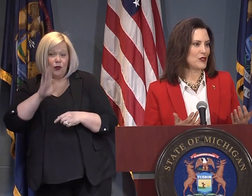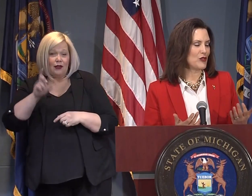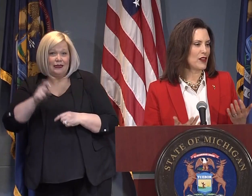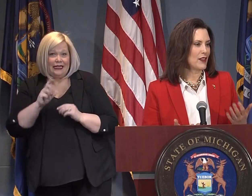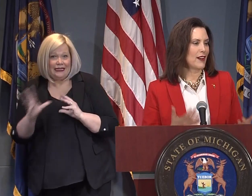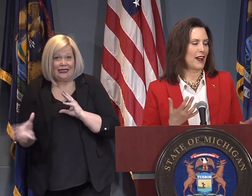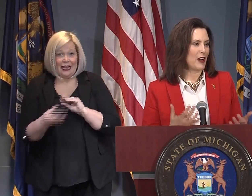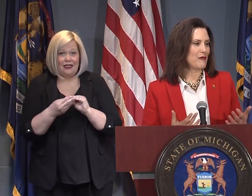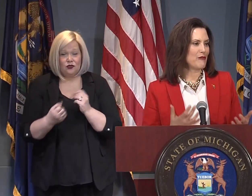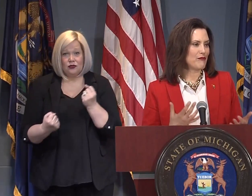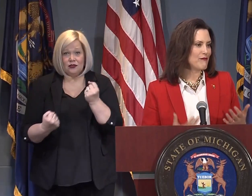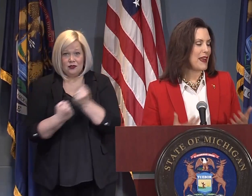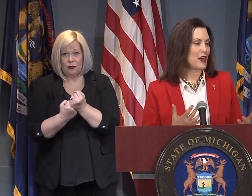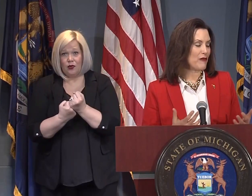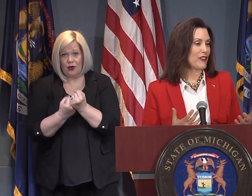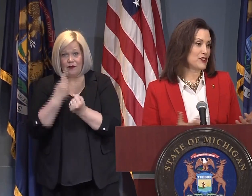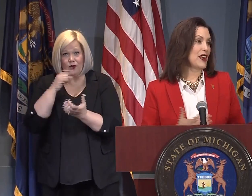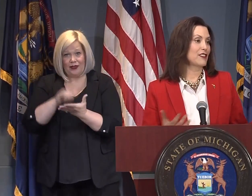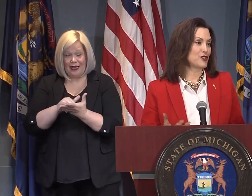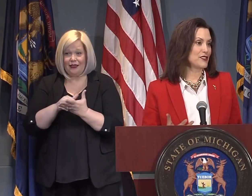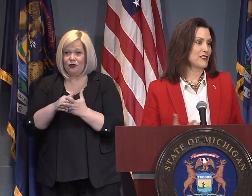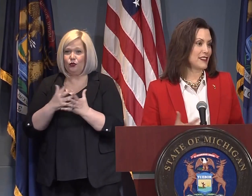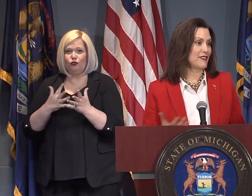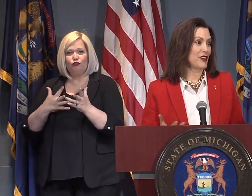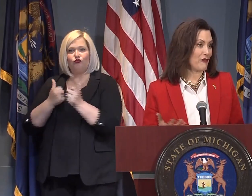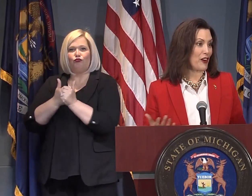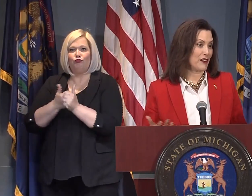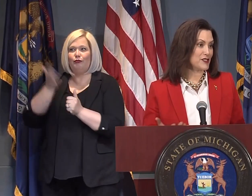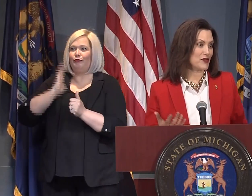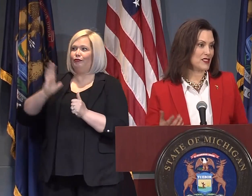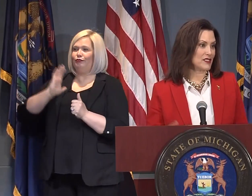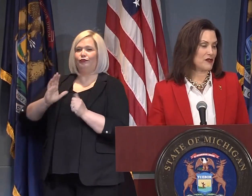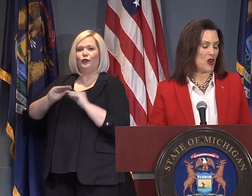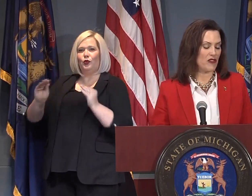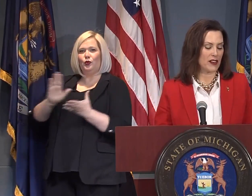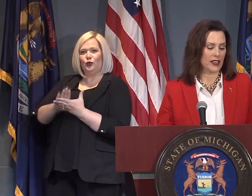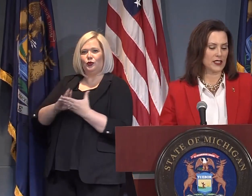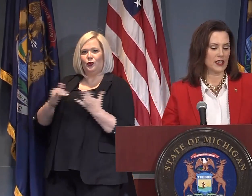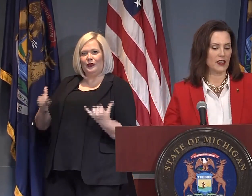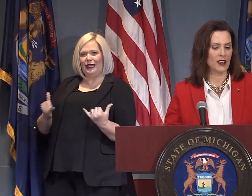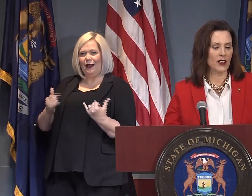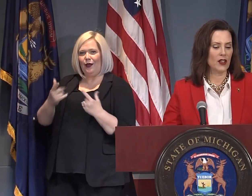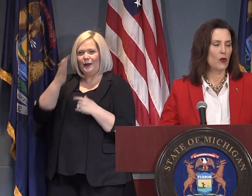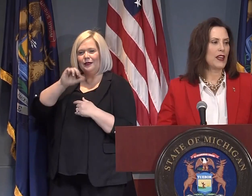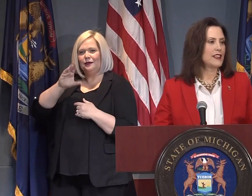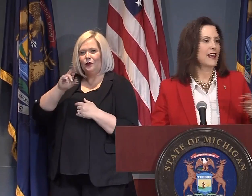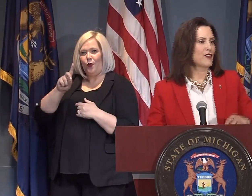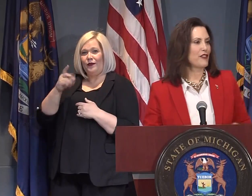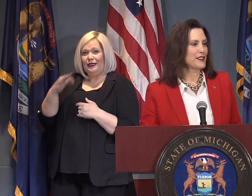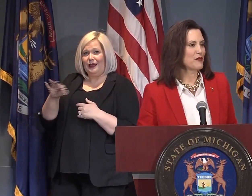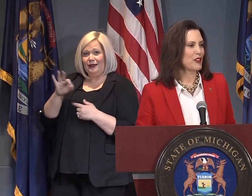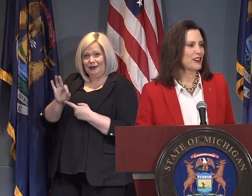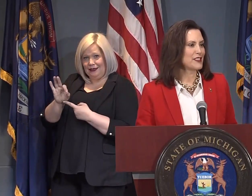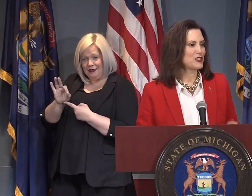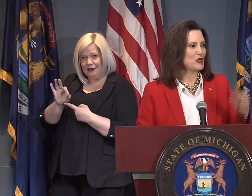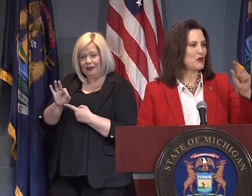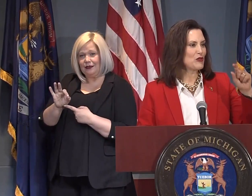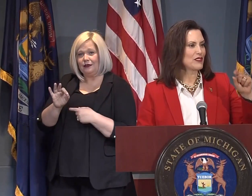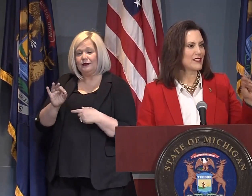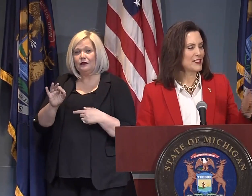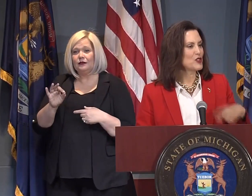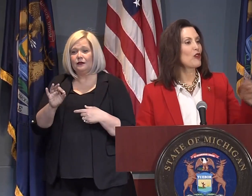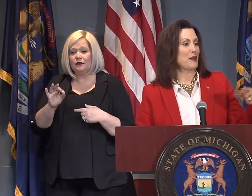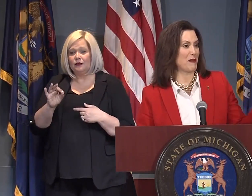supports to make up for the challenges that they've confronted as a result of COVID-19. We need to have the flexibility